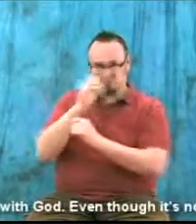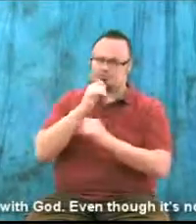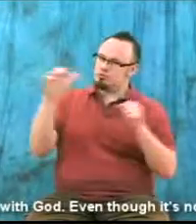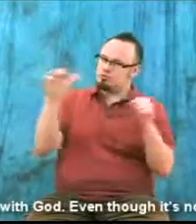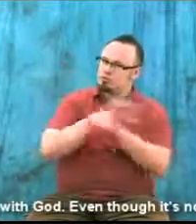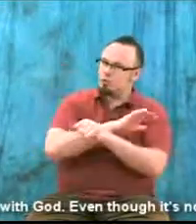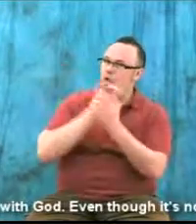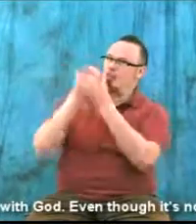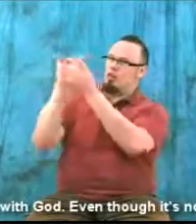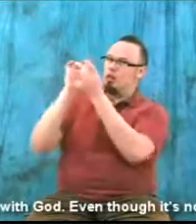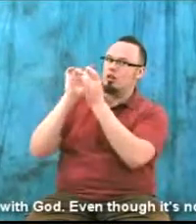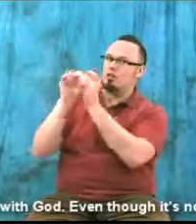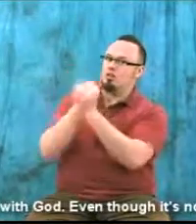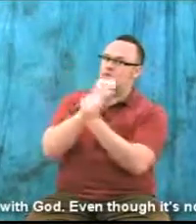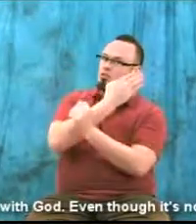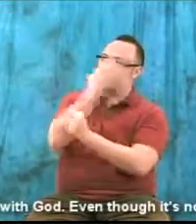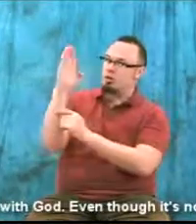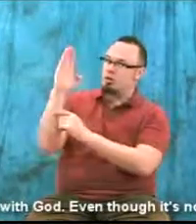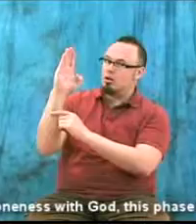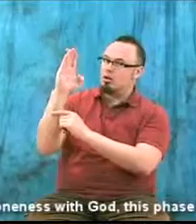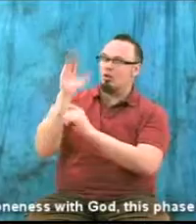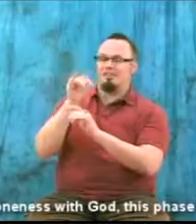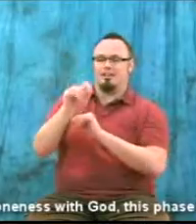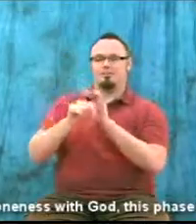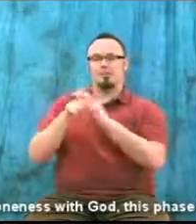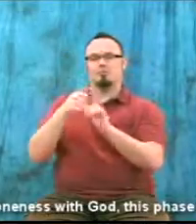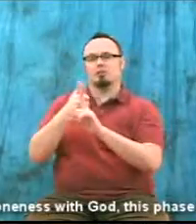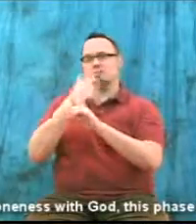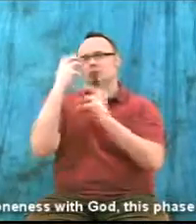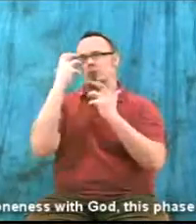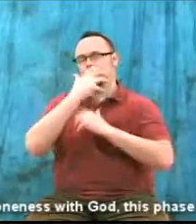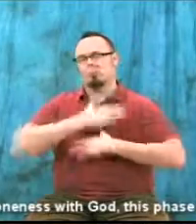oneness with God, this phase is still awesomely pleasurable.